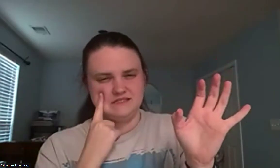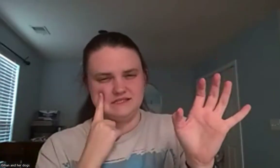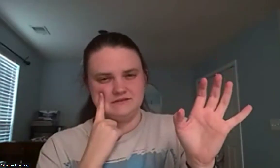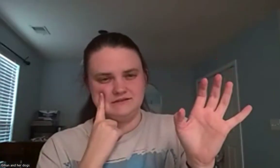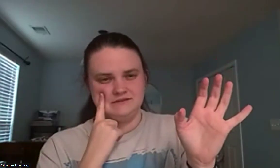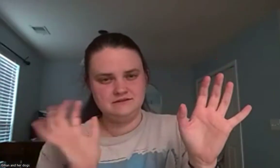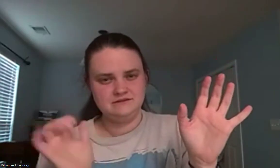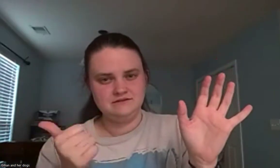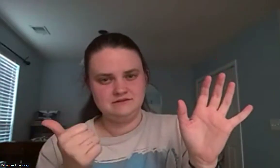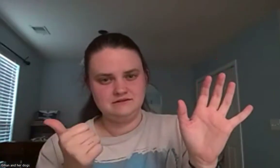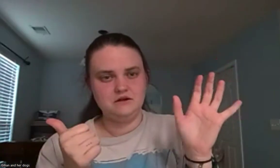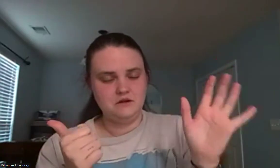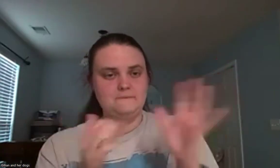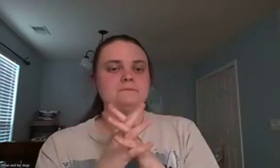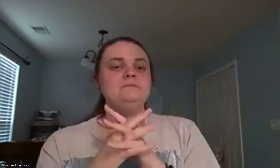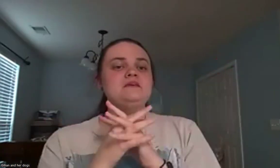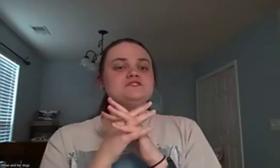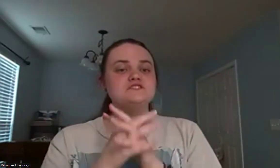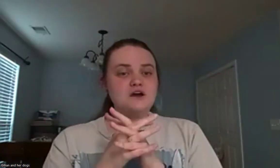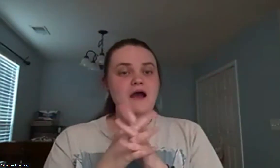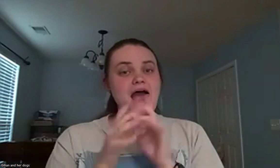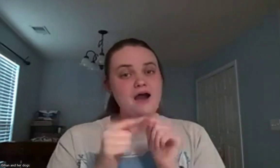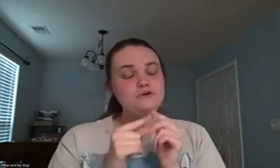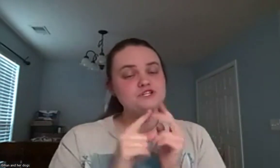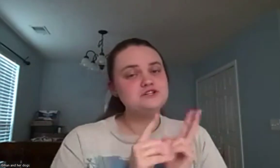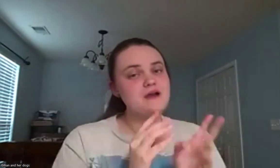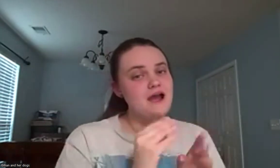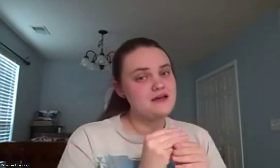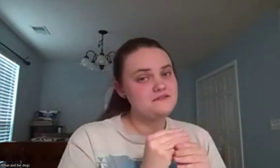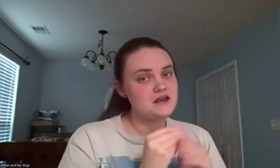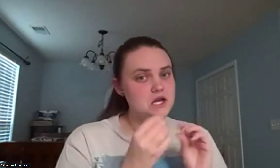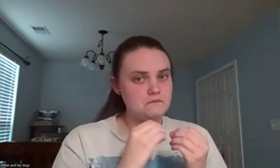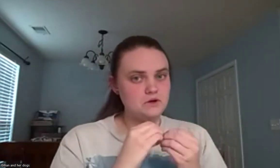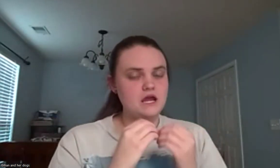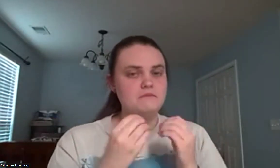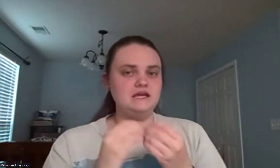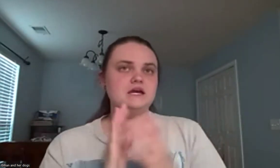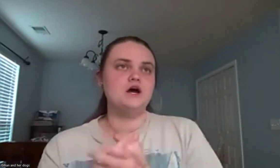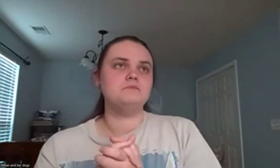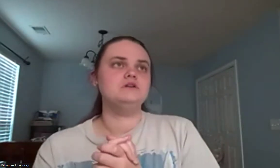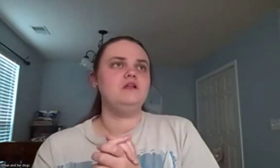sense? Okay. So how would you add that number and making a number like